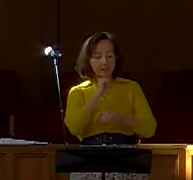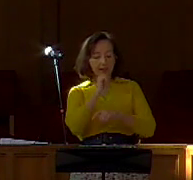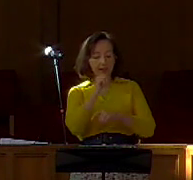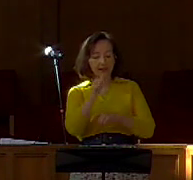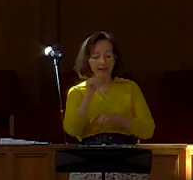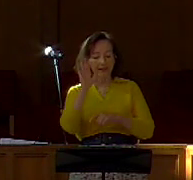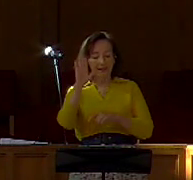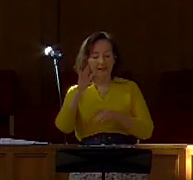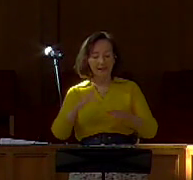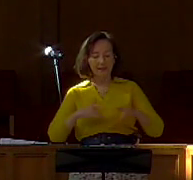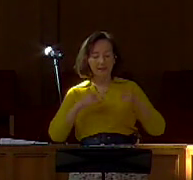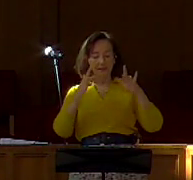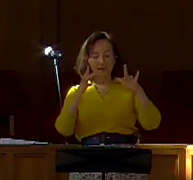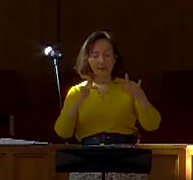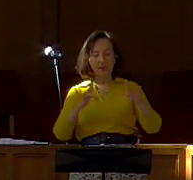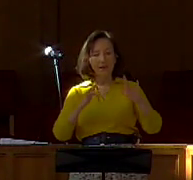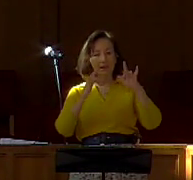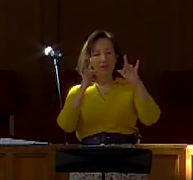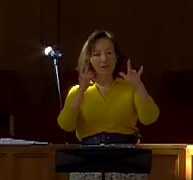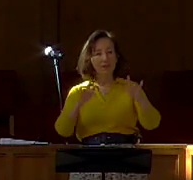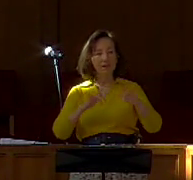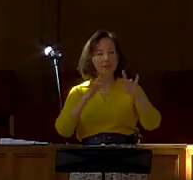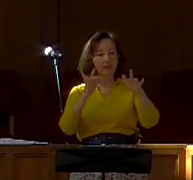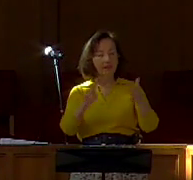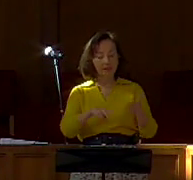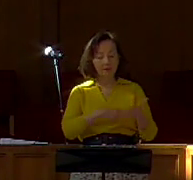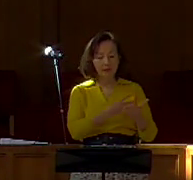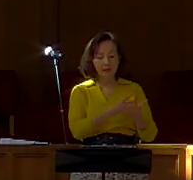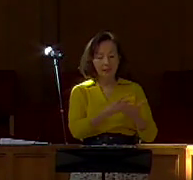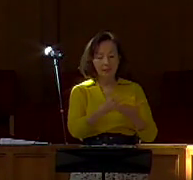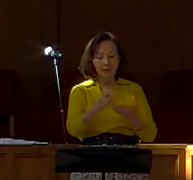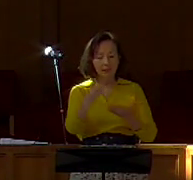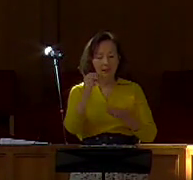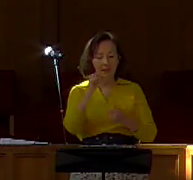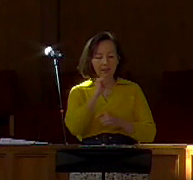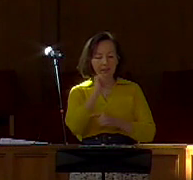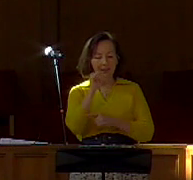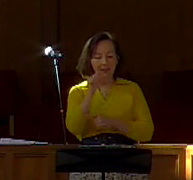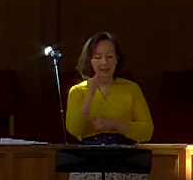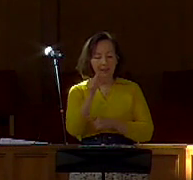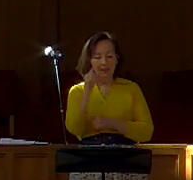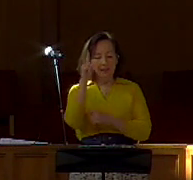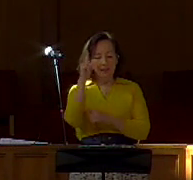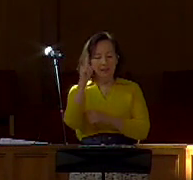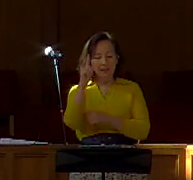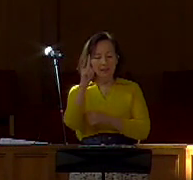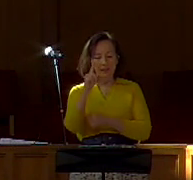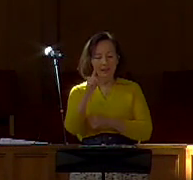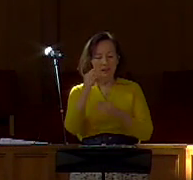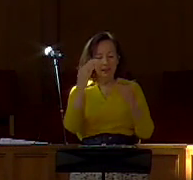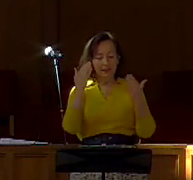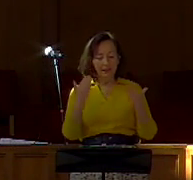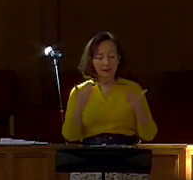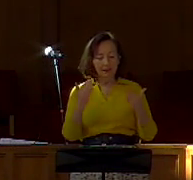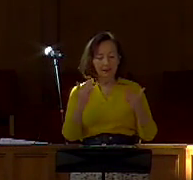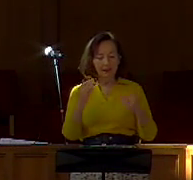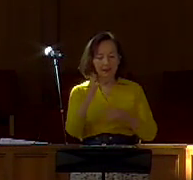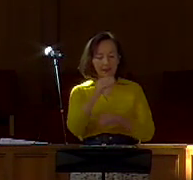changest not, Thy compassions, they fail not. As Thou